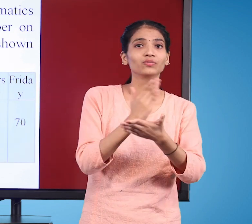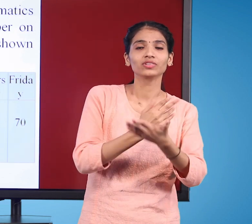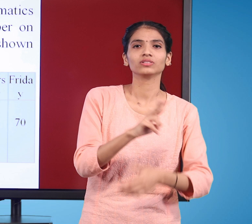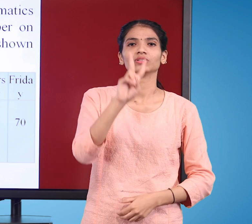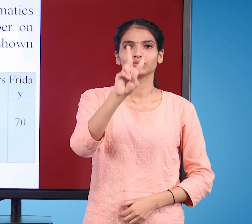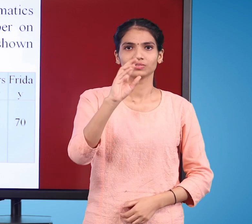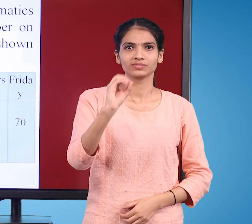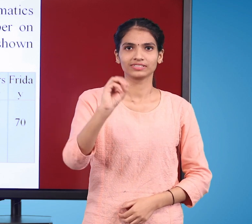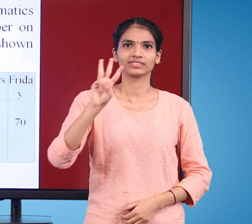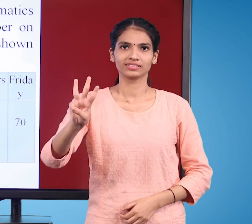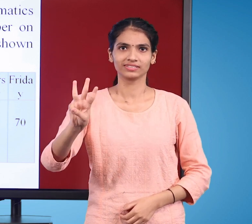Page 203.